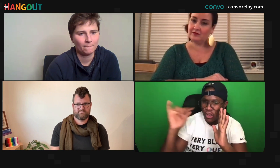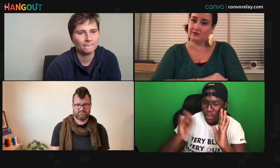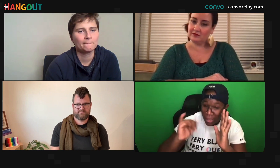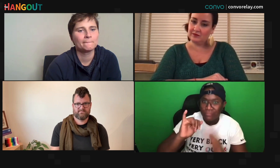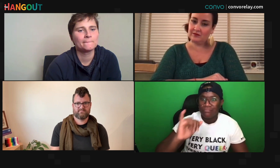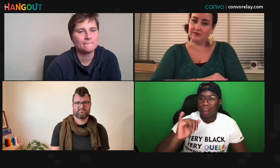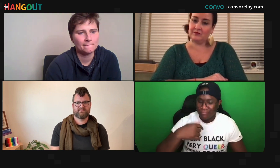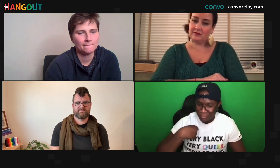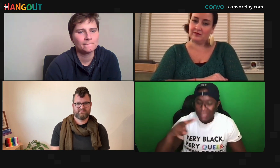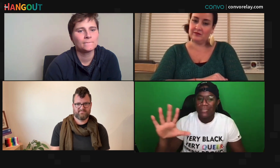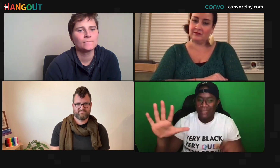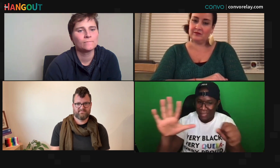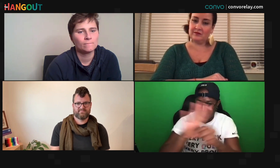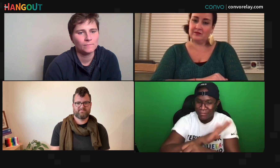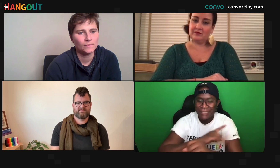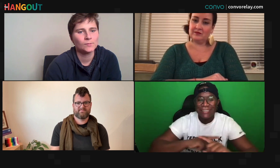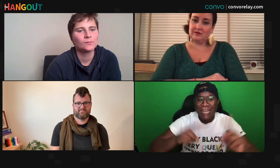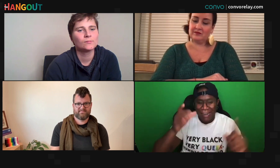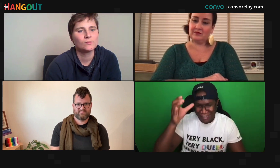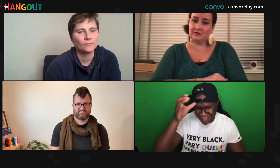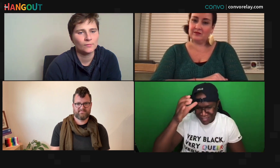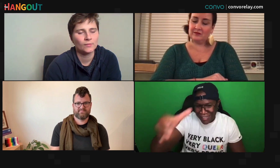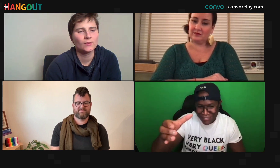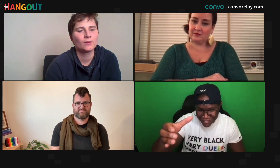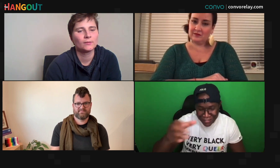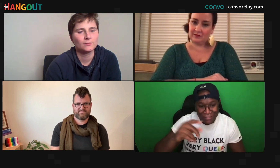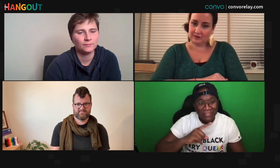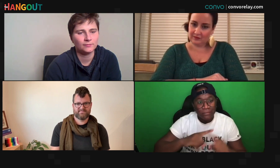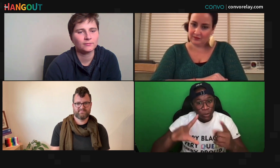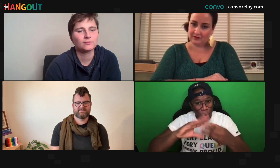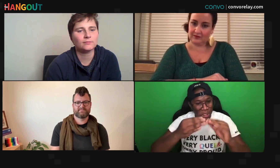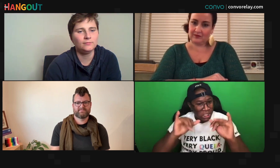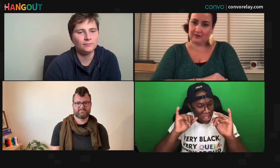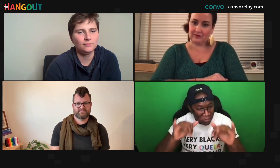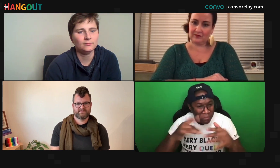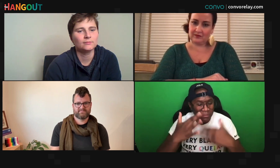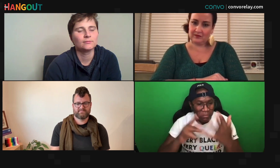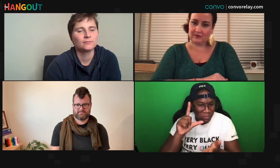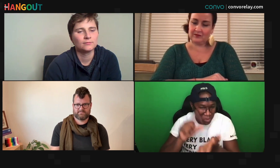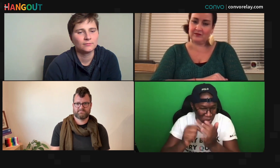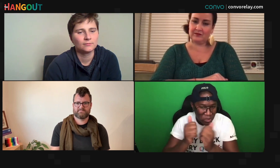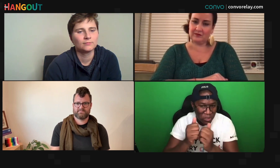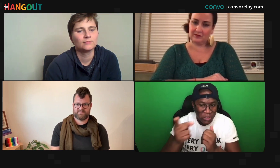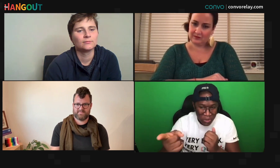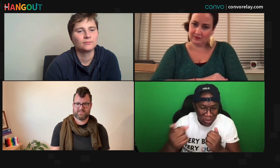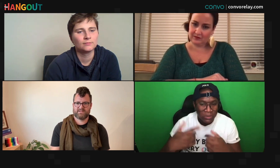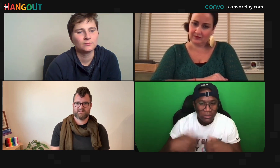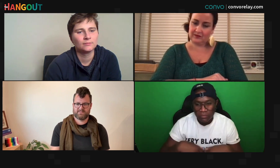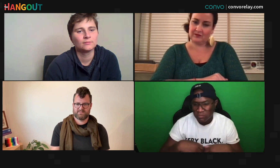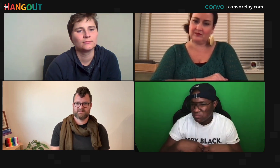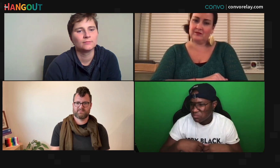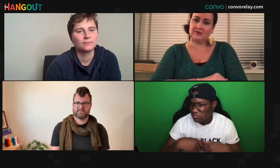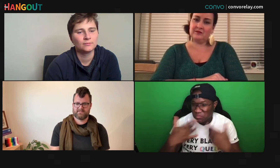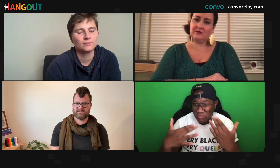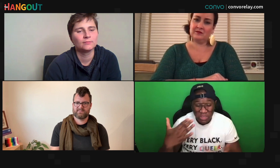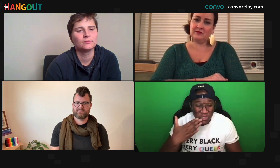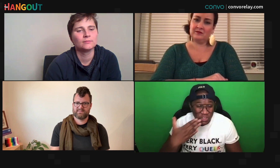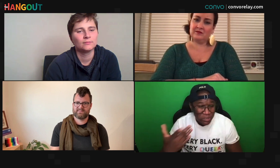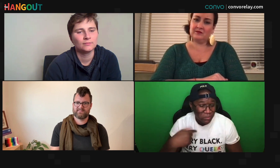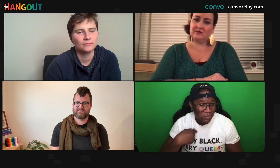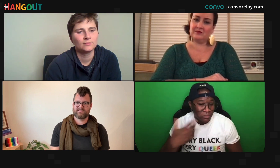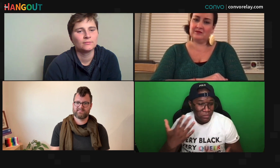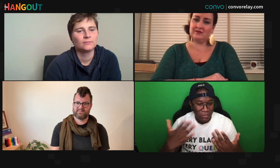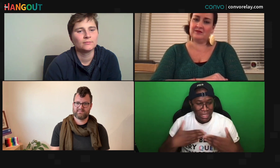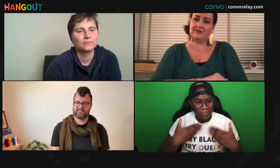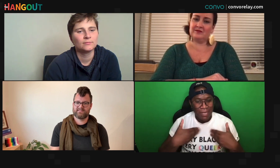perspective of marketing and what the reading would look like. the concept changed. However,